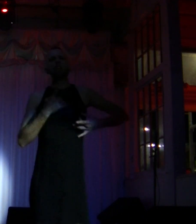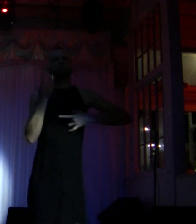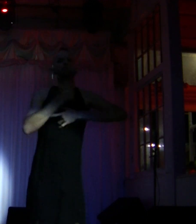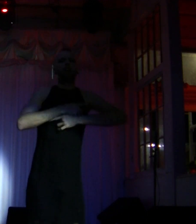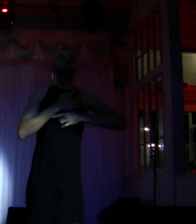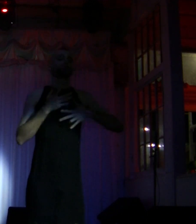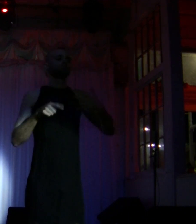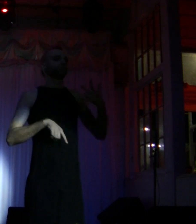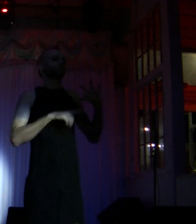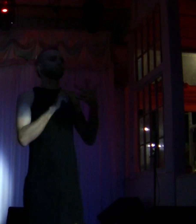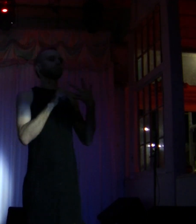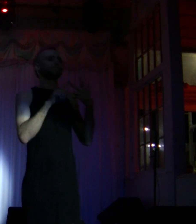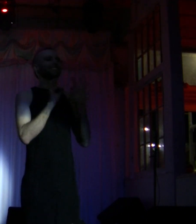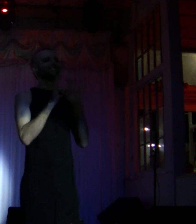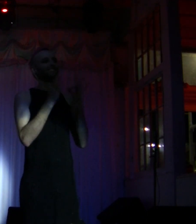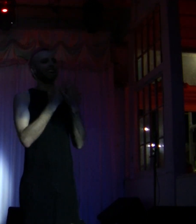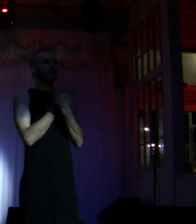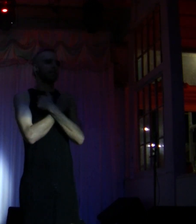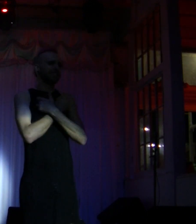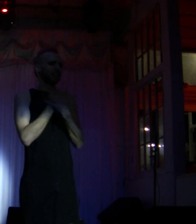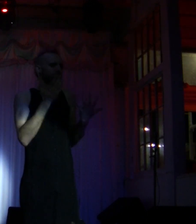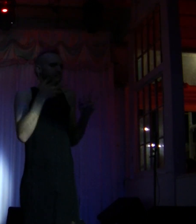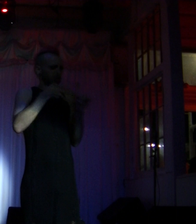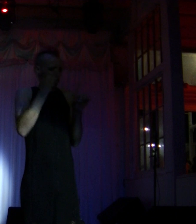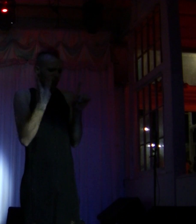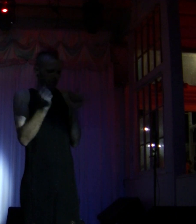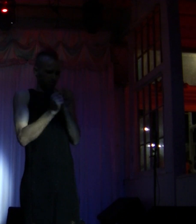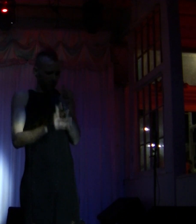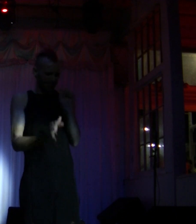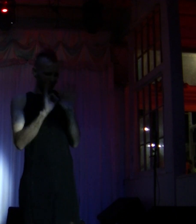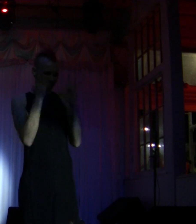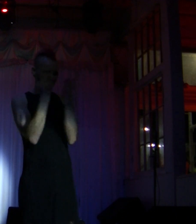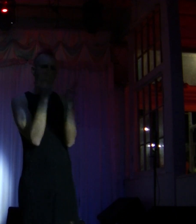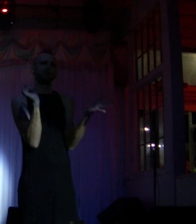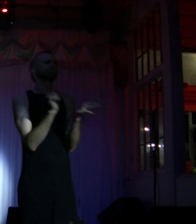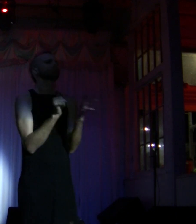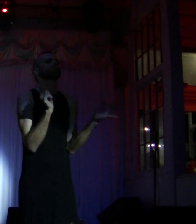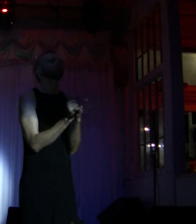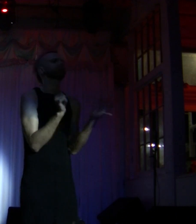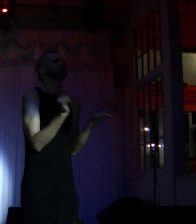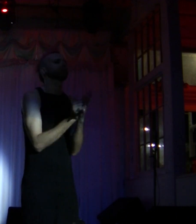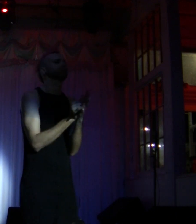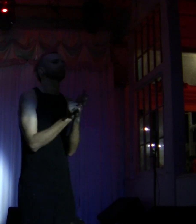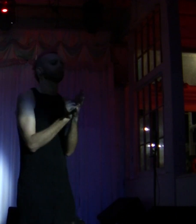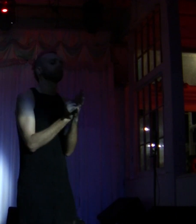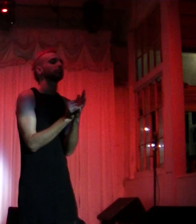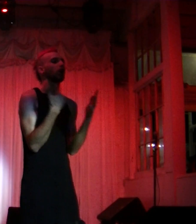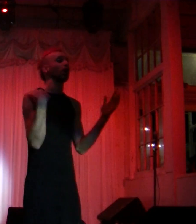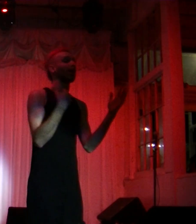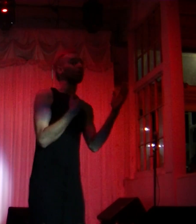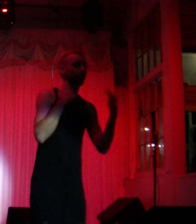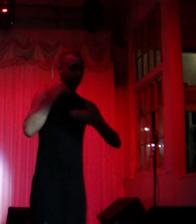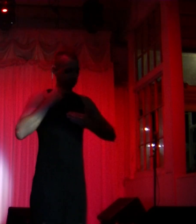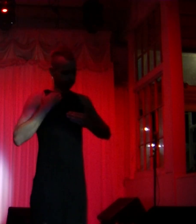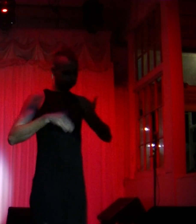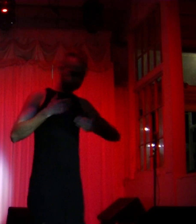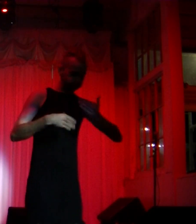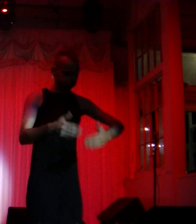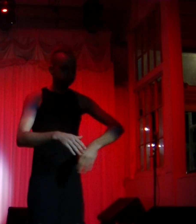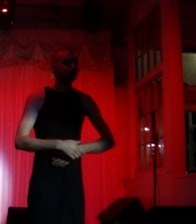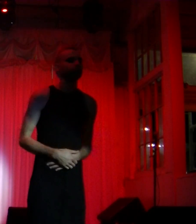I also got familial love, because what is queerness without family, right? So we gonna roll through it. All